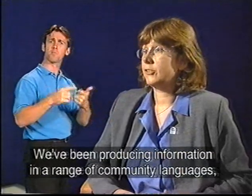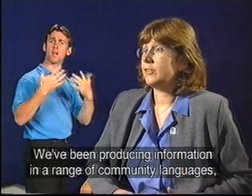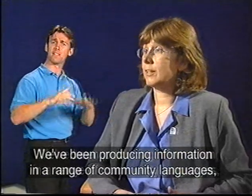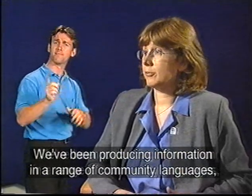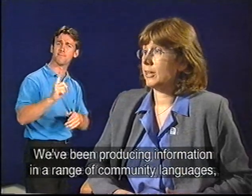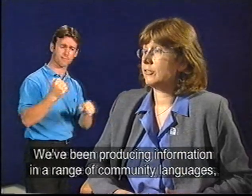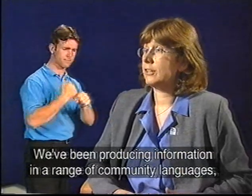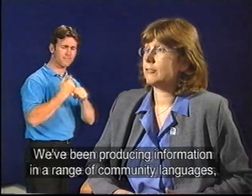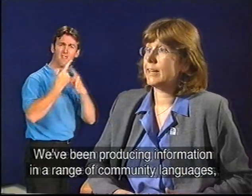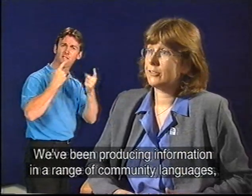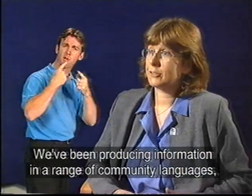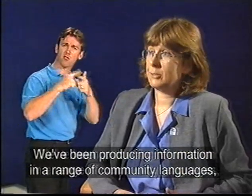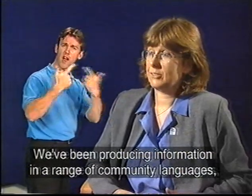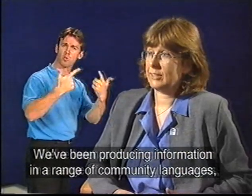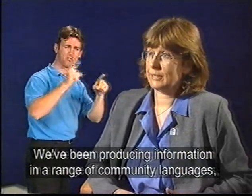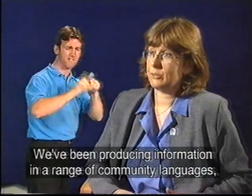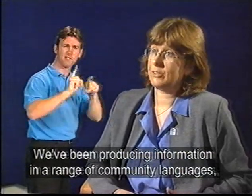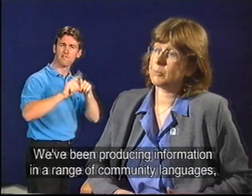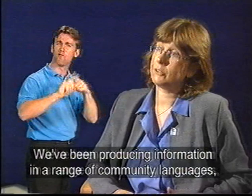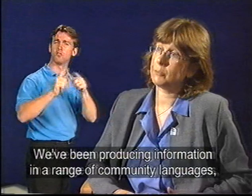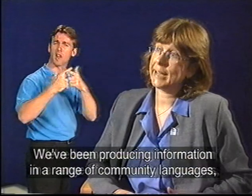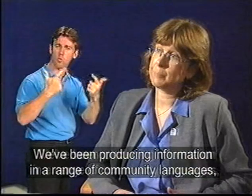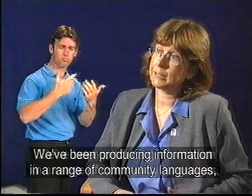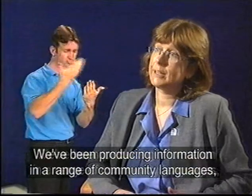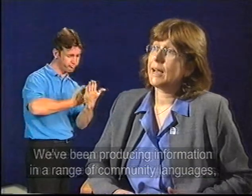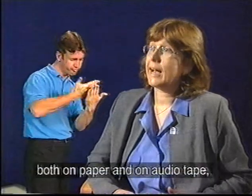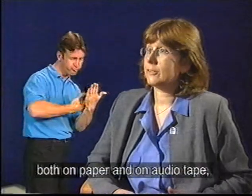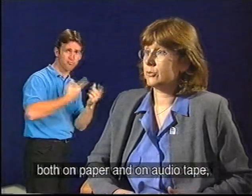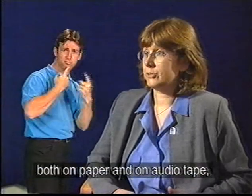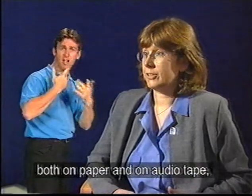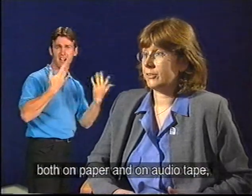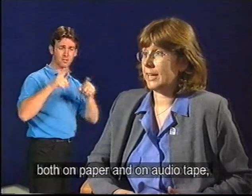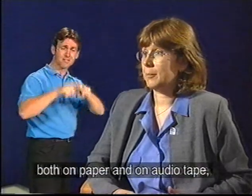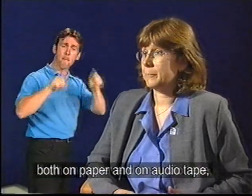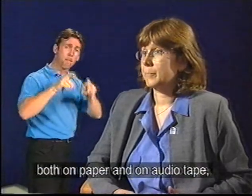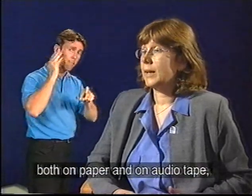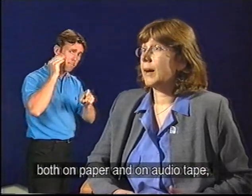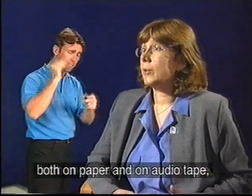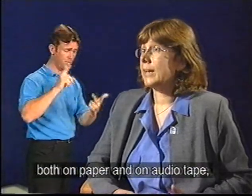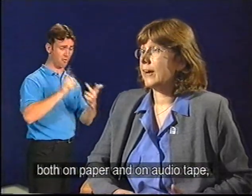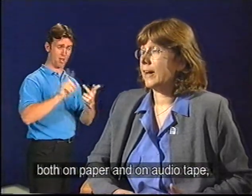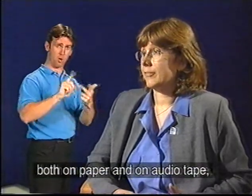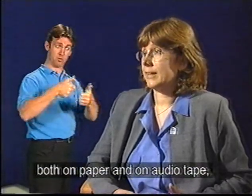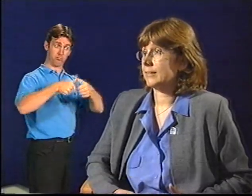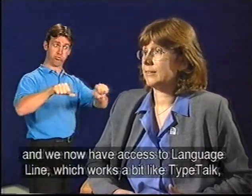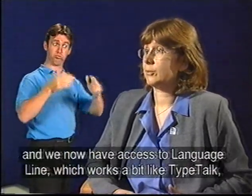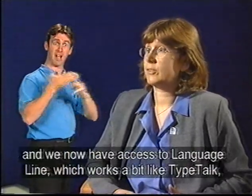producing information in a range of community languages, both on paper and on audio tape. And we now have access to a service